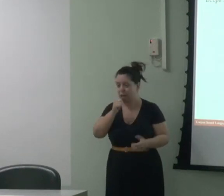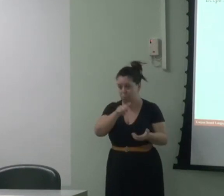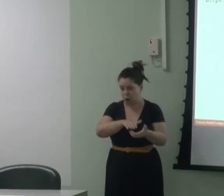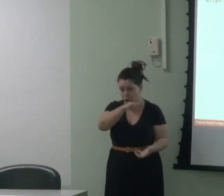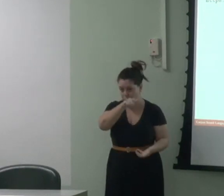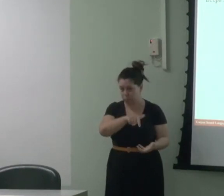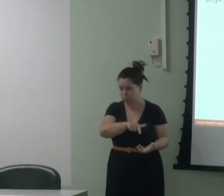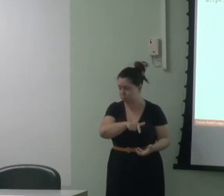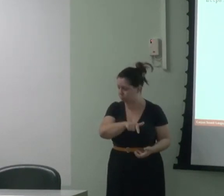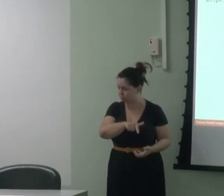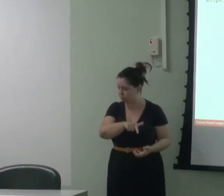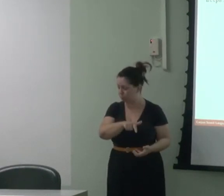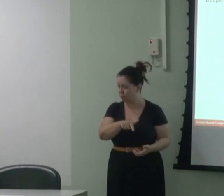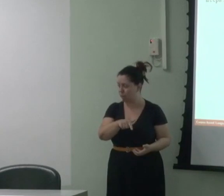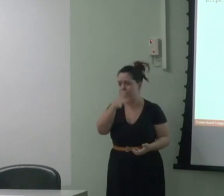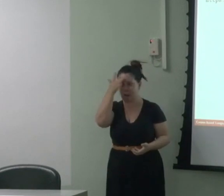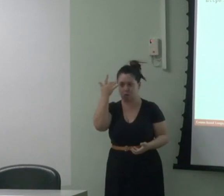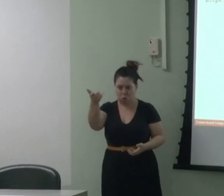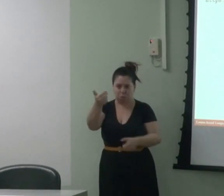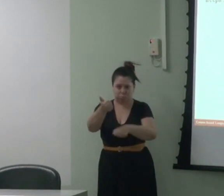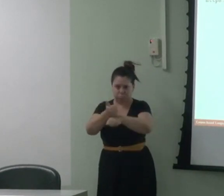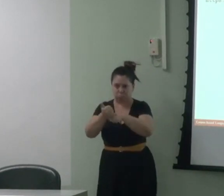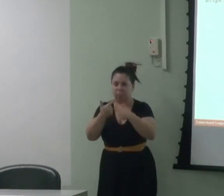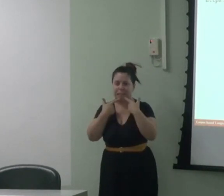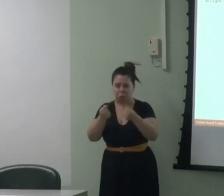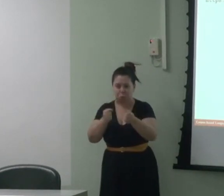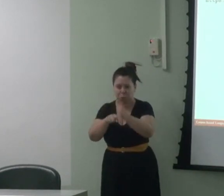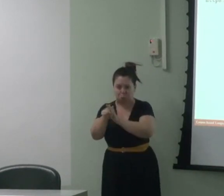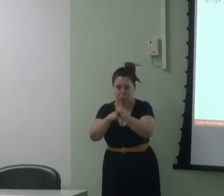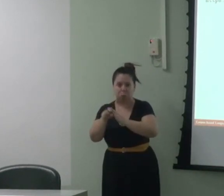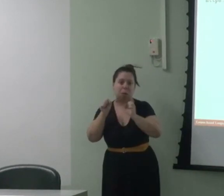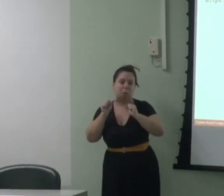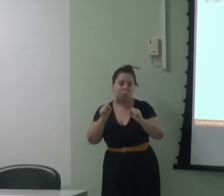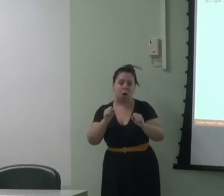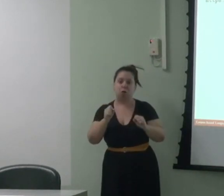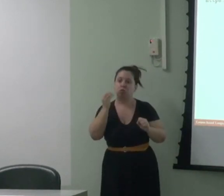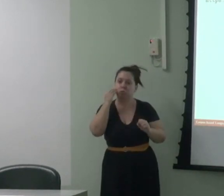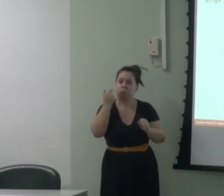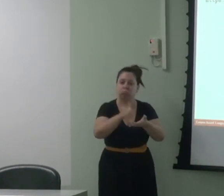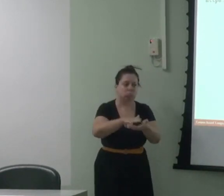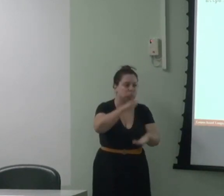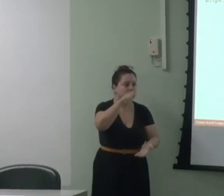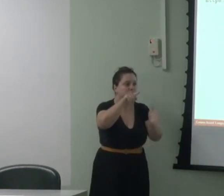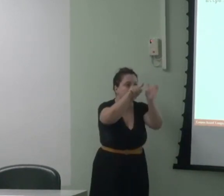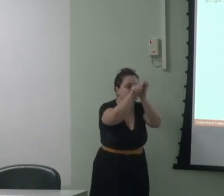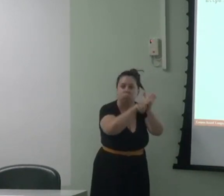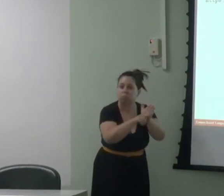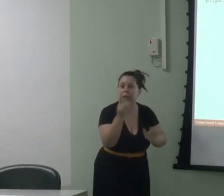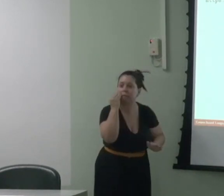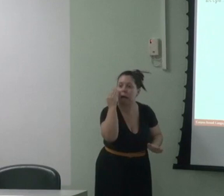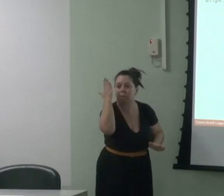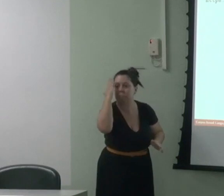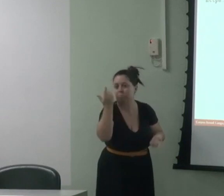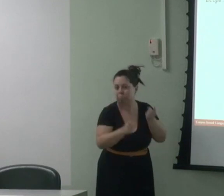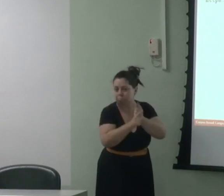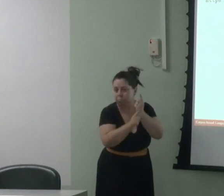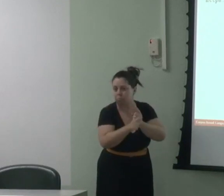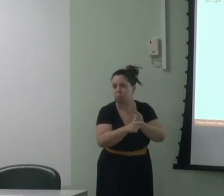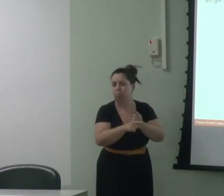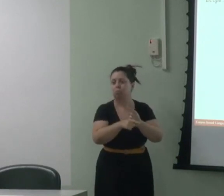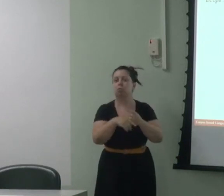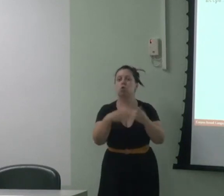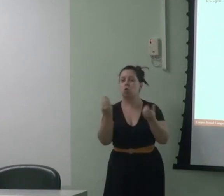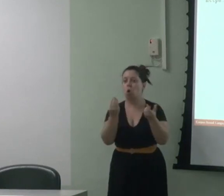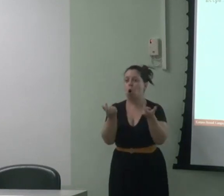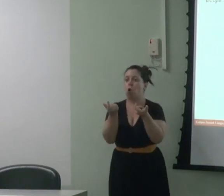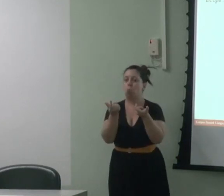is that linguists may want to search the tree banks for interesting patterns, and not just for collocations